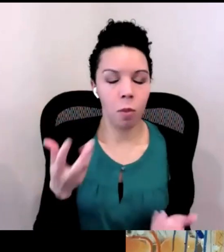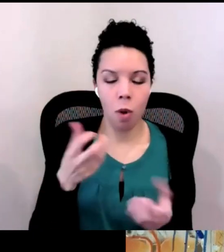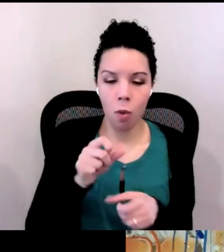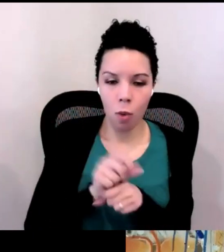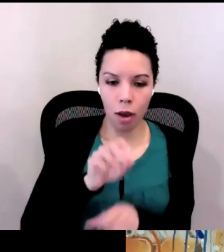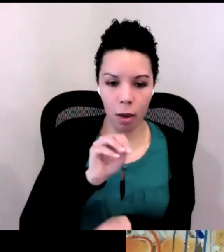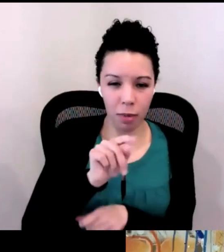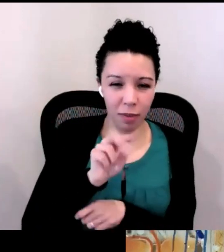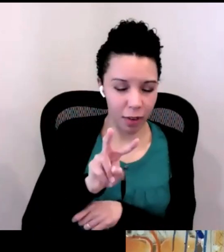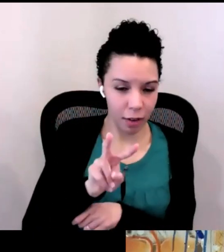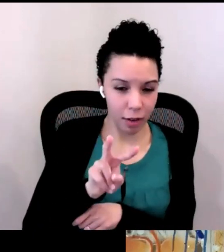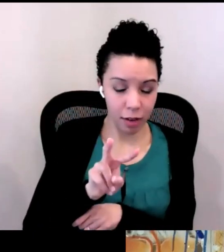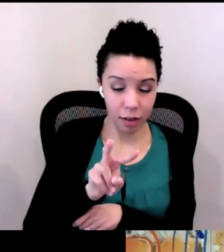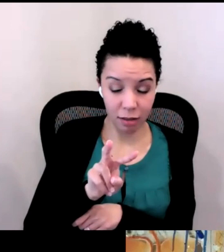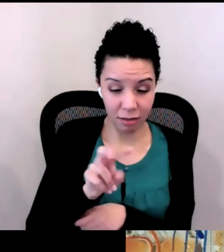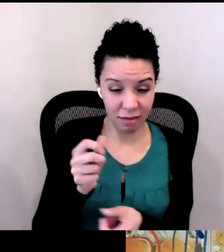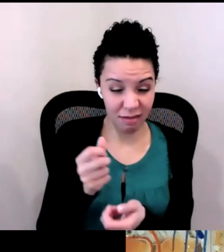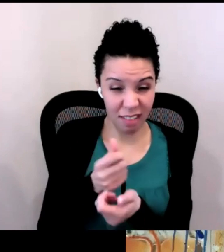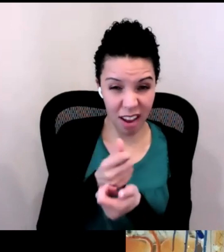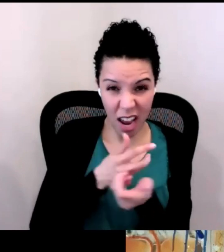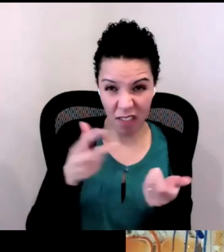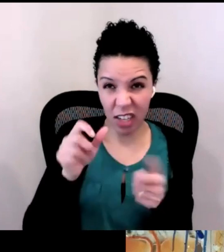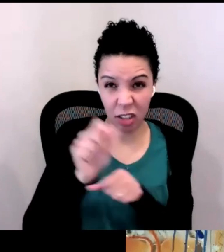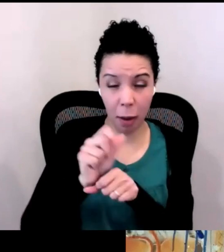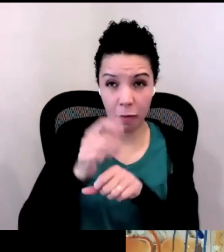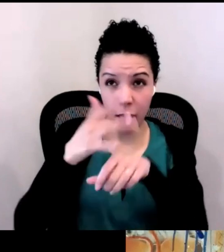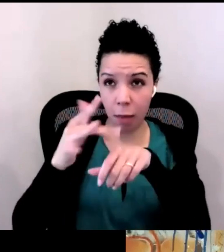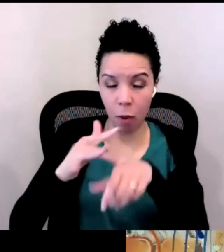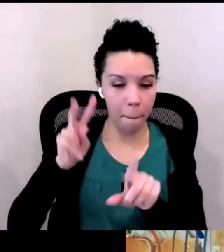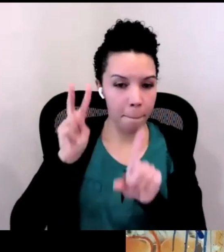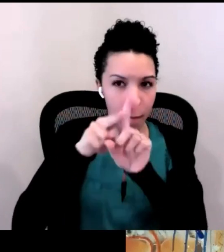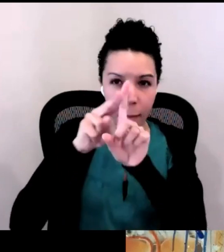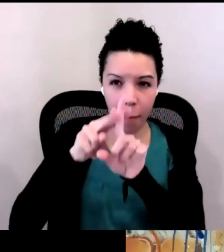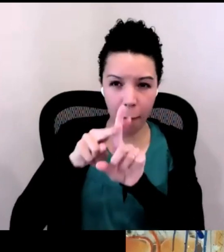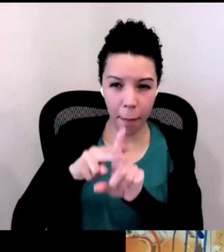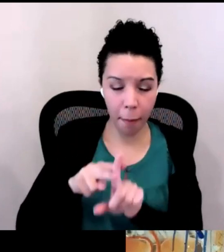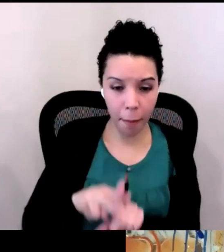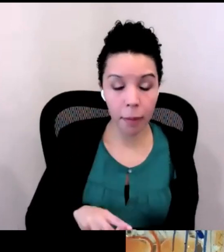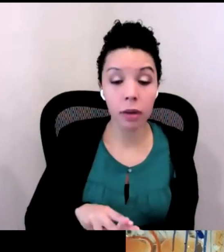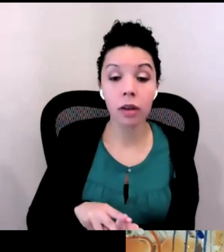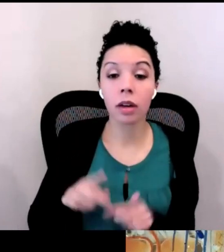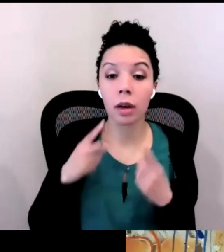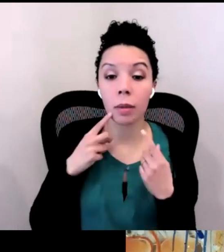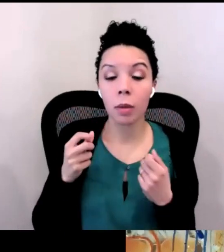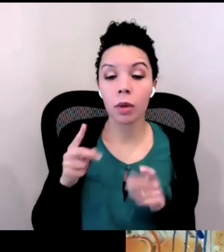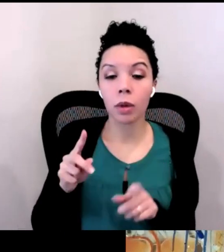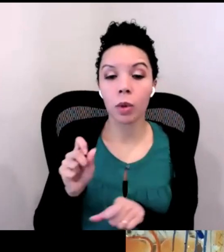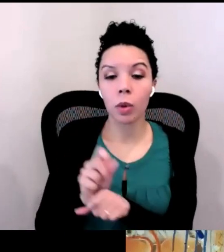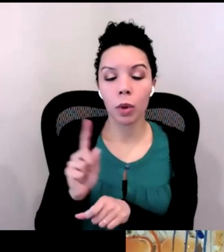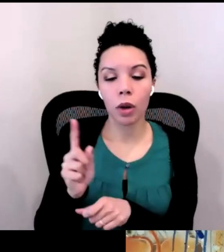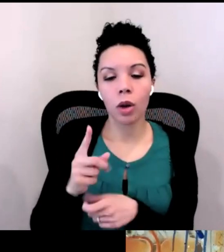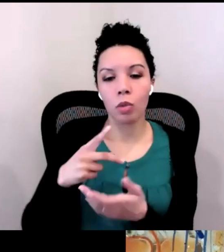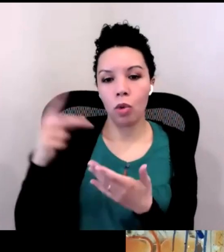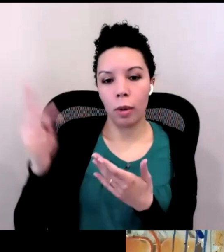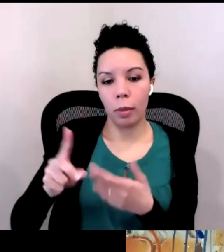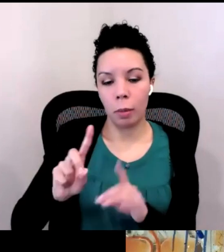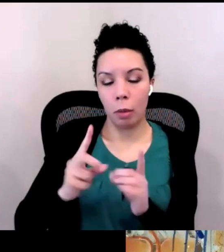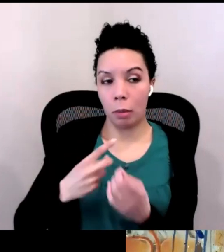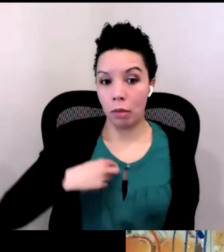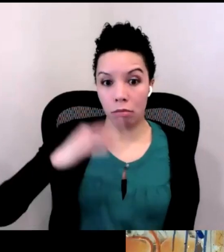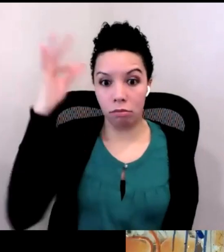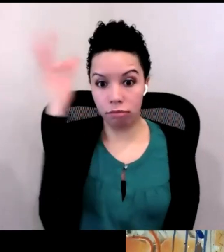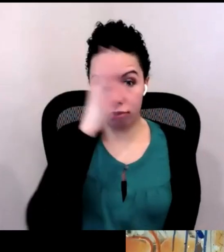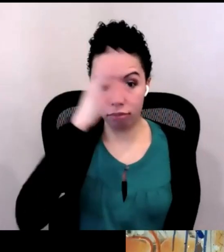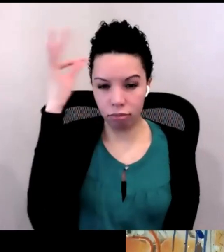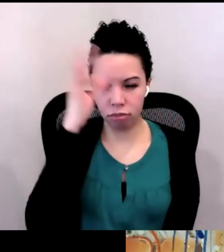literally every job on the job board. And an opportunity came up to work in the programming department, which I knew nothing about, but it was